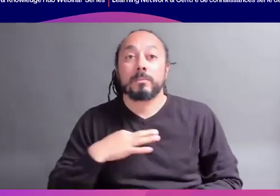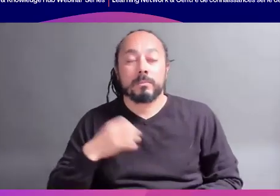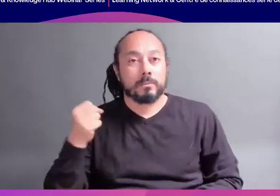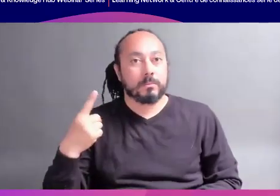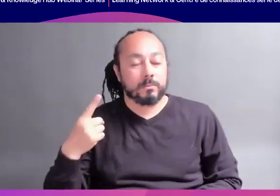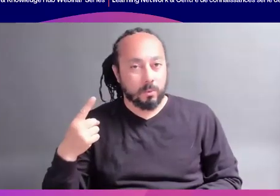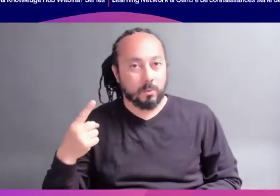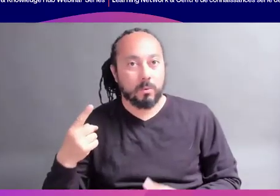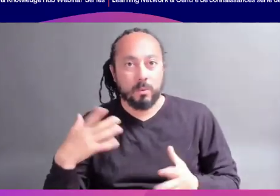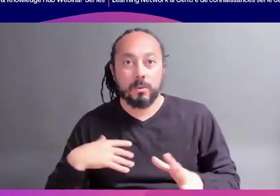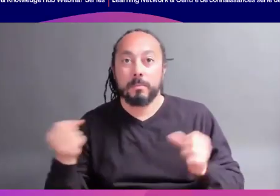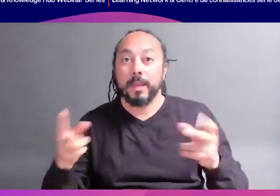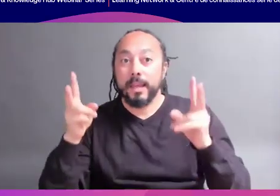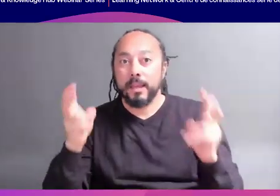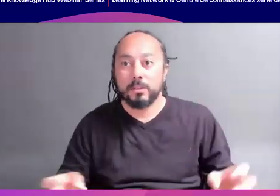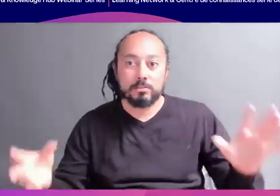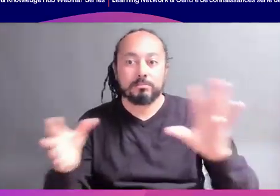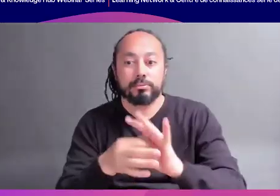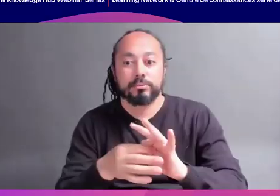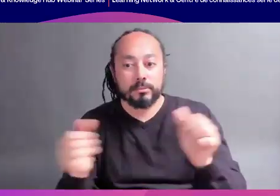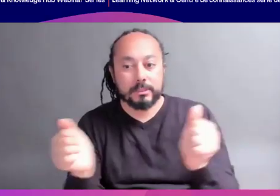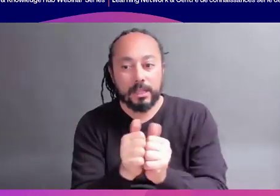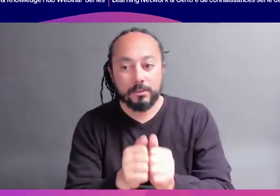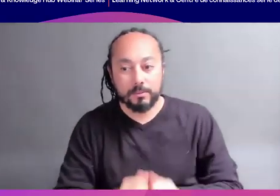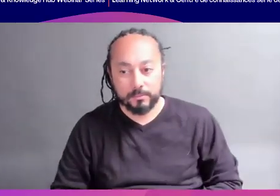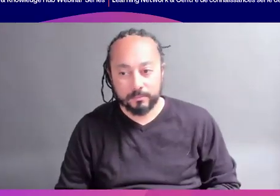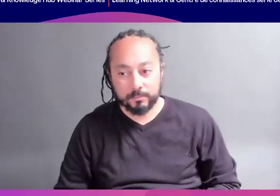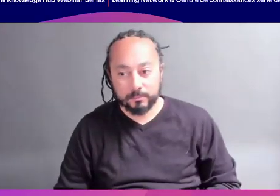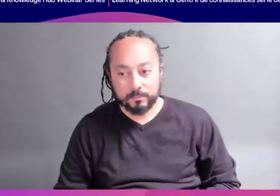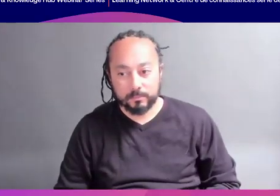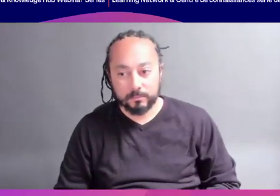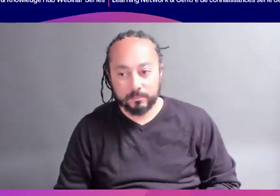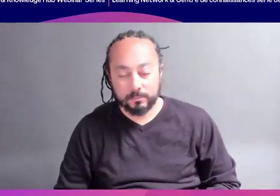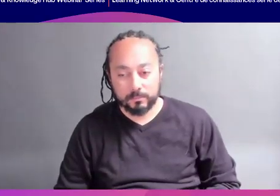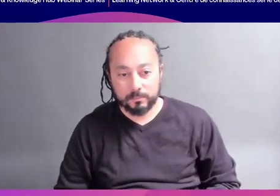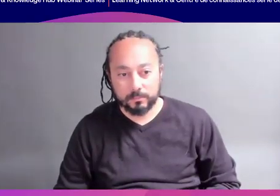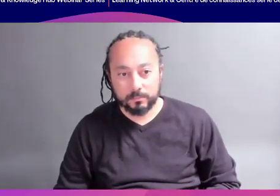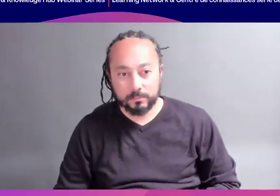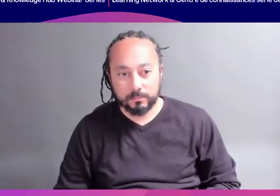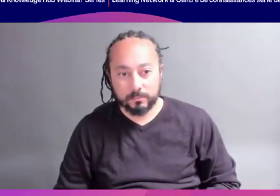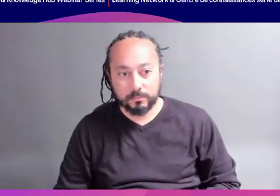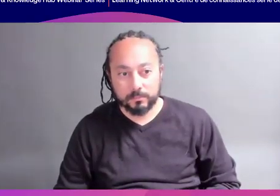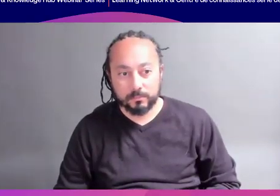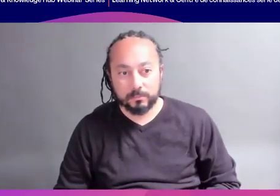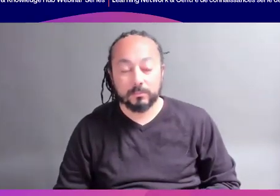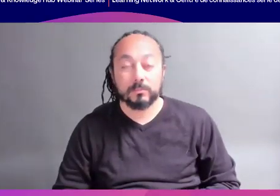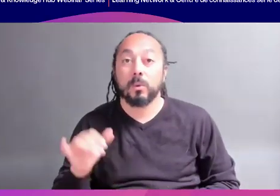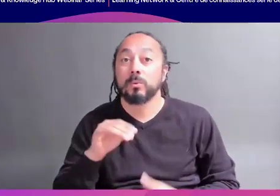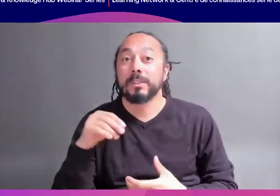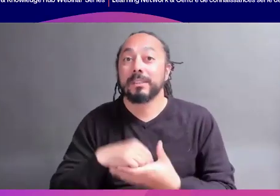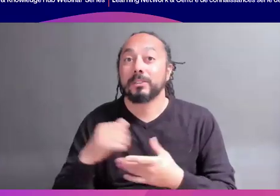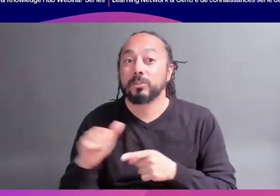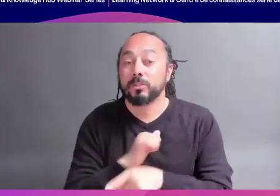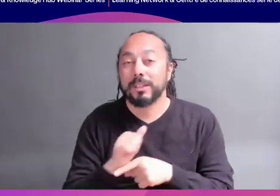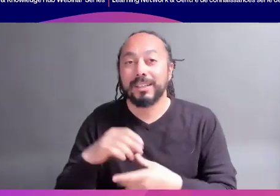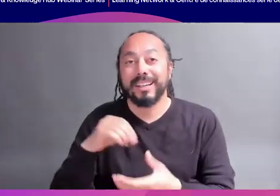of bringing these issues together. And then the other thing I would say is that in the training and in